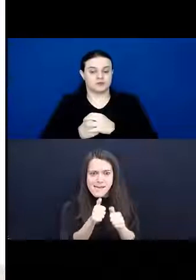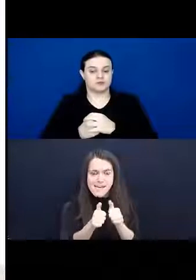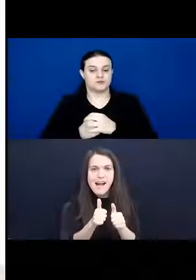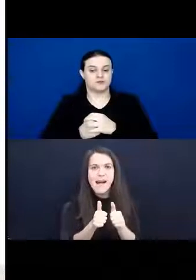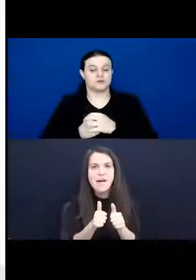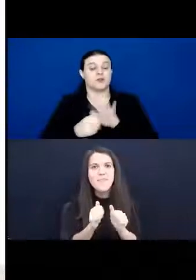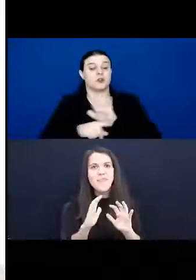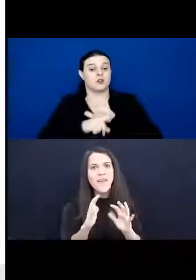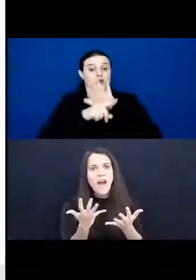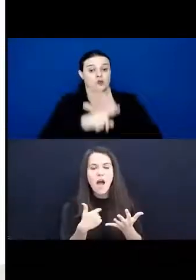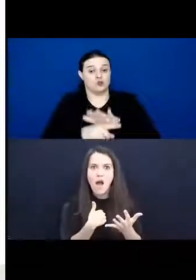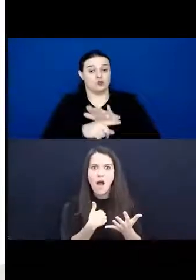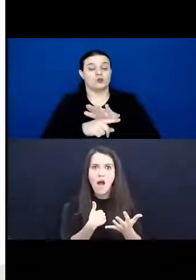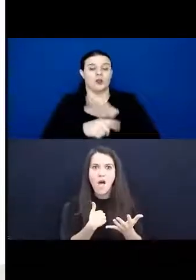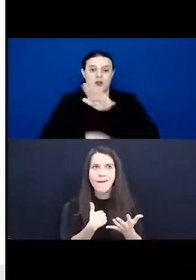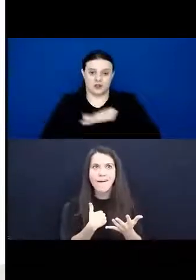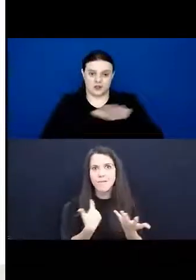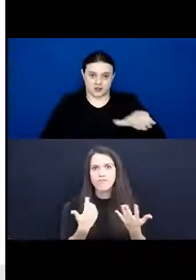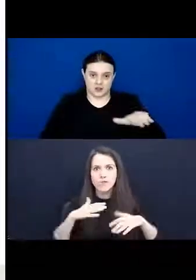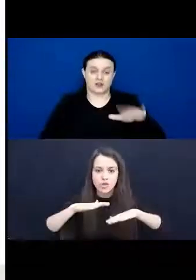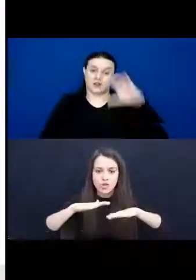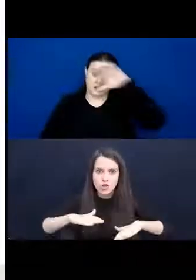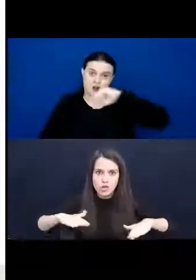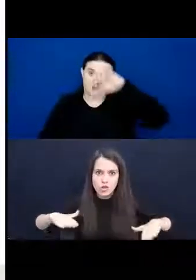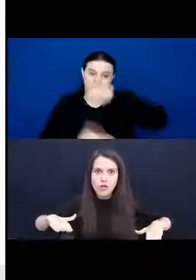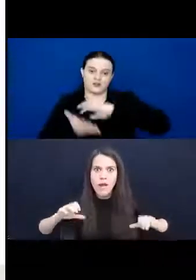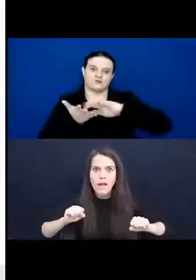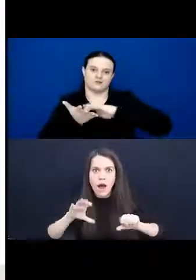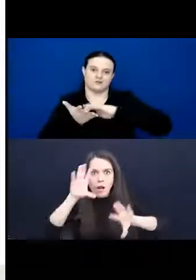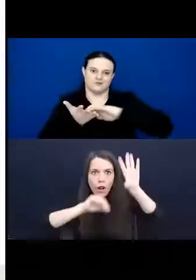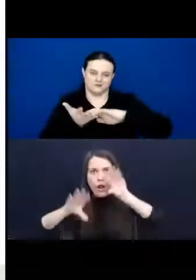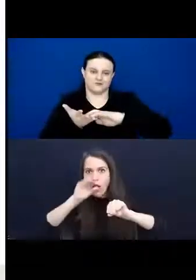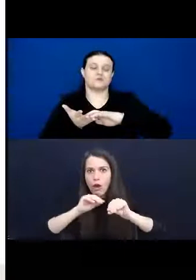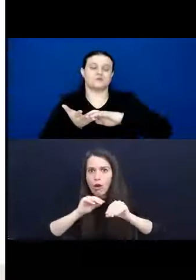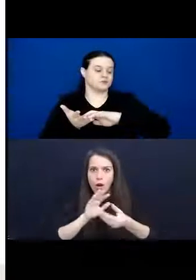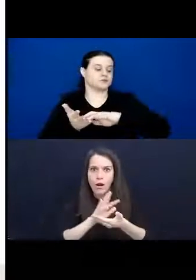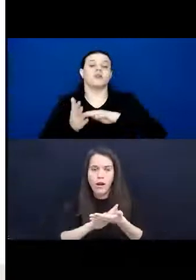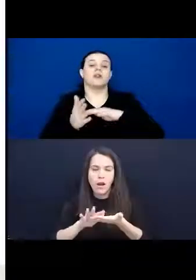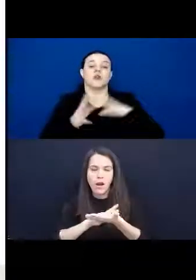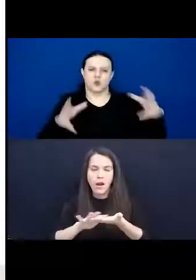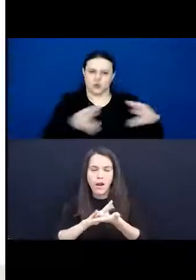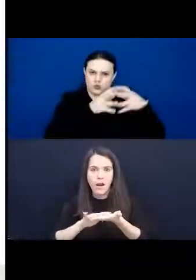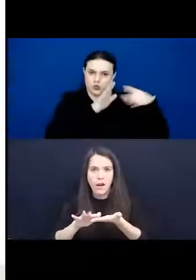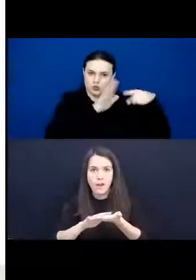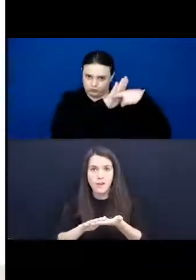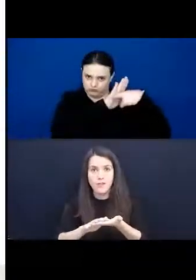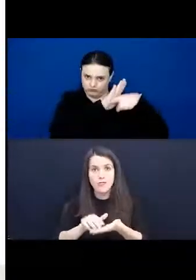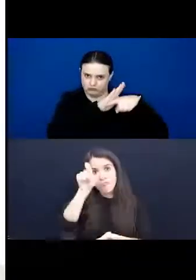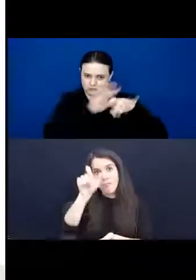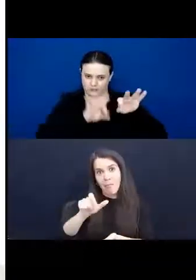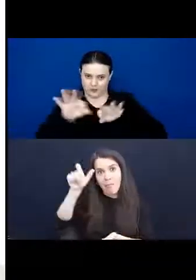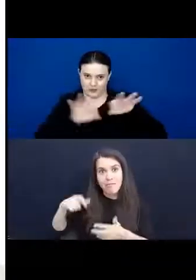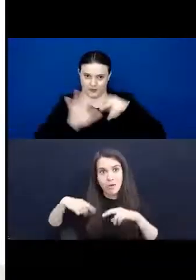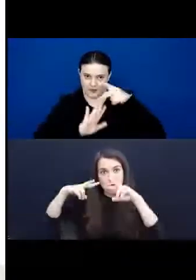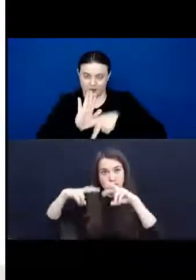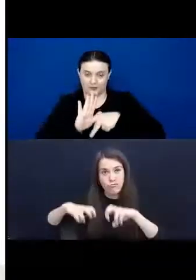help children in learning Braille. And the researchers involved in this project were able to